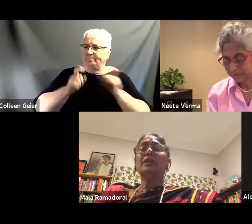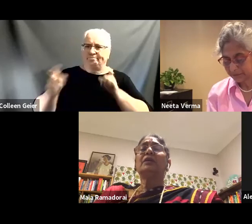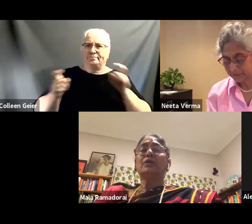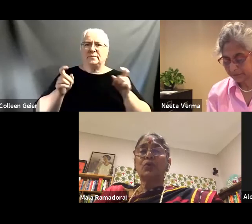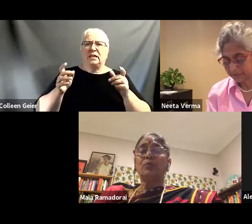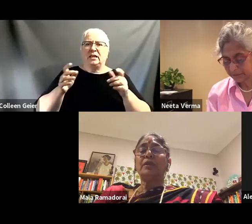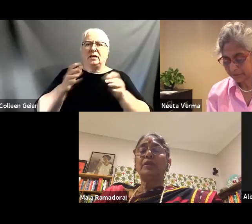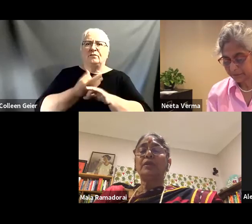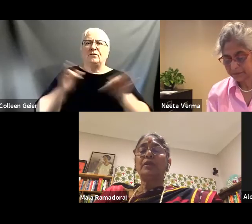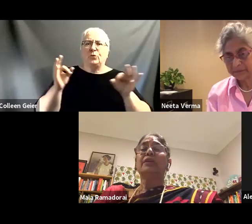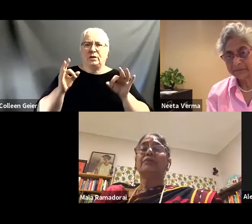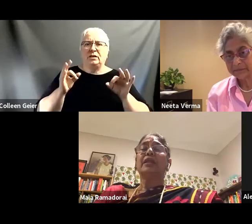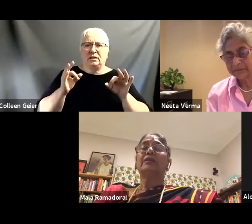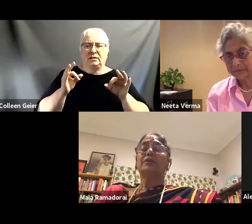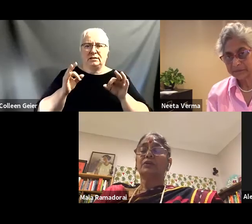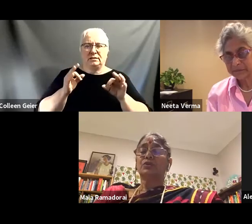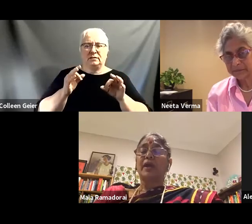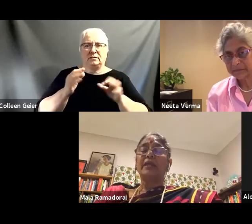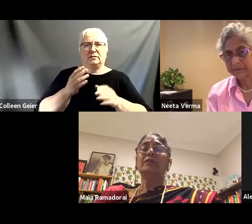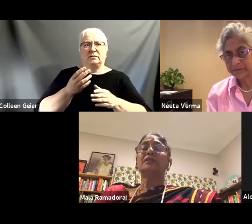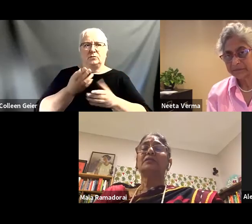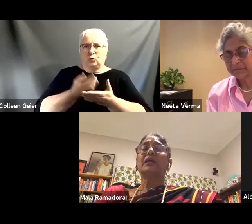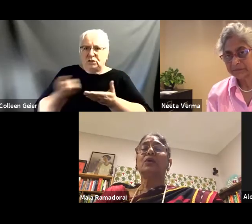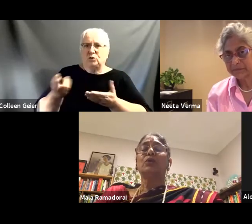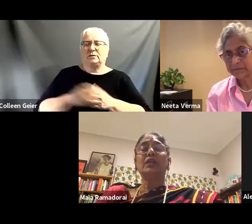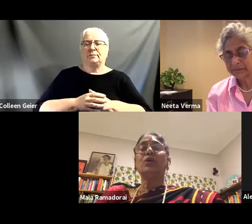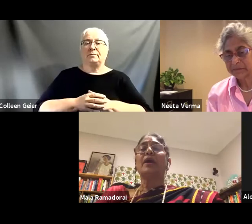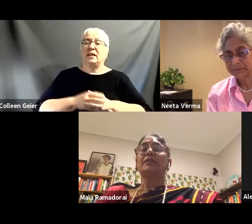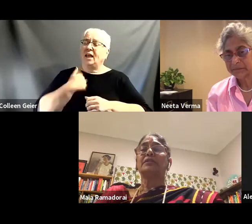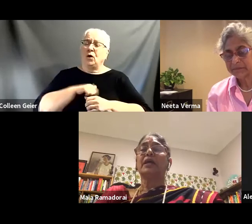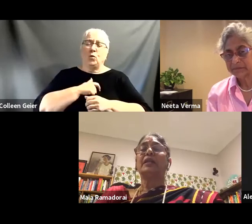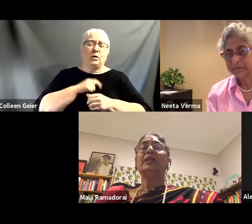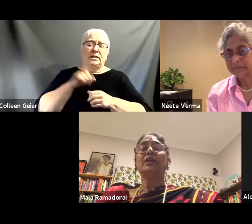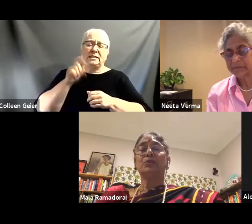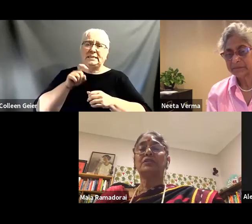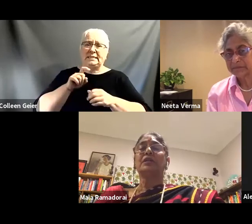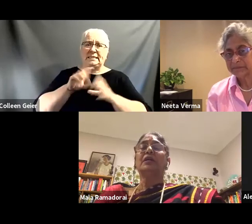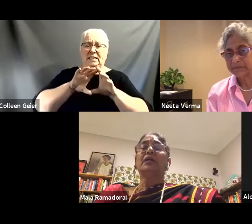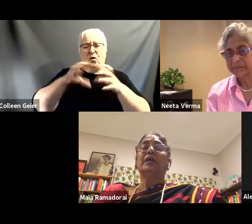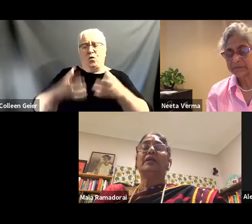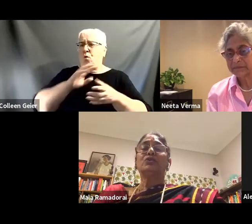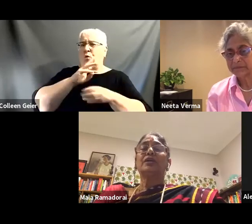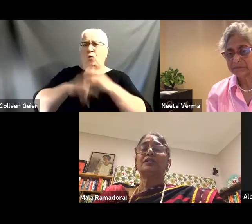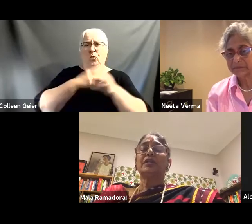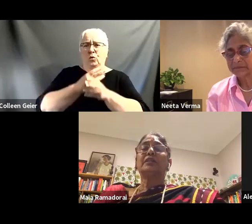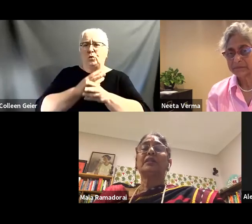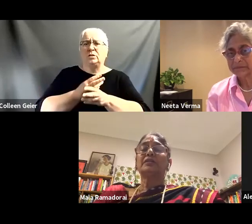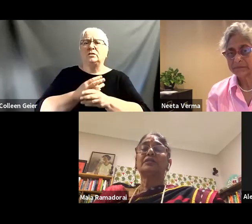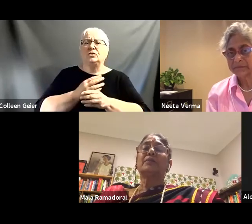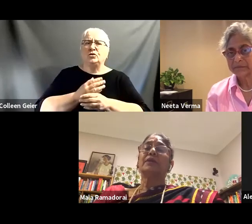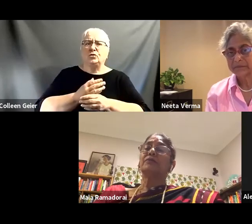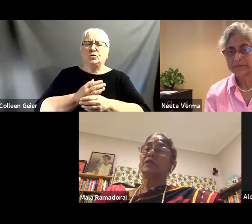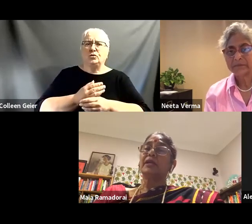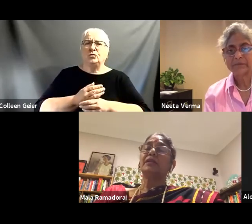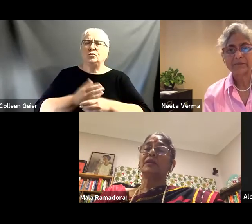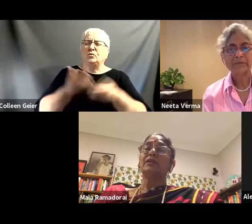you need a global kind of an endeavor to end this inequality and inequity in education. I think that